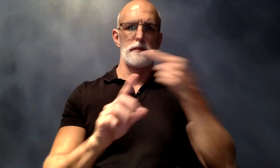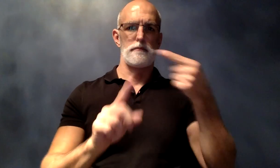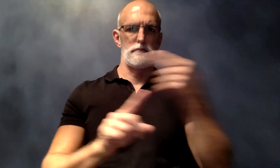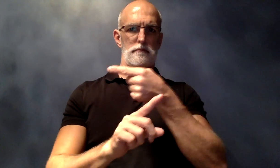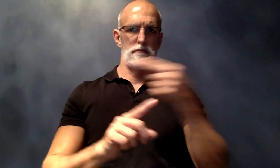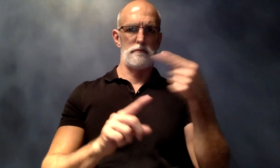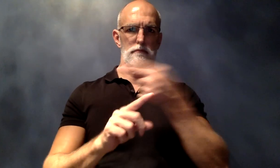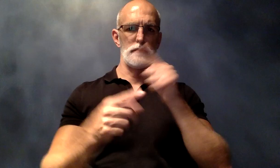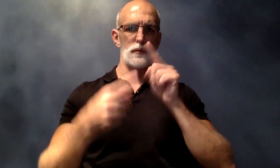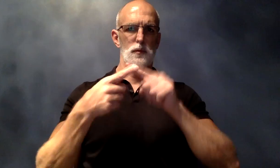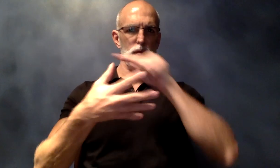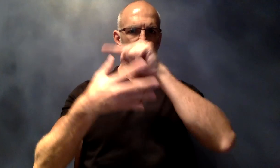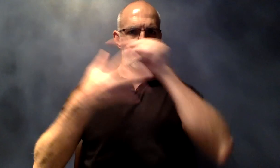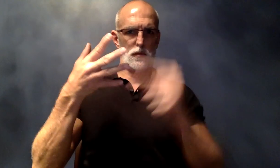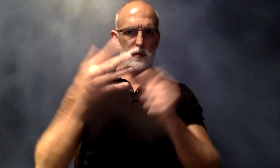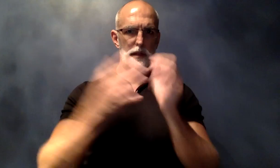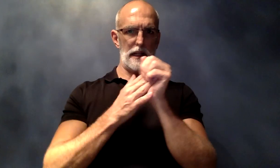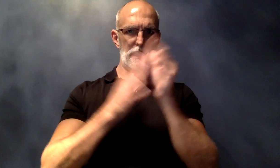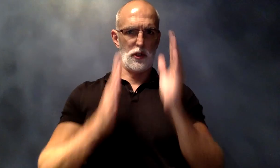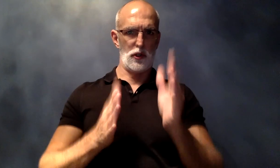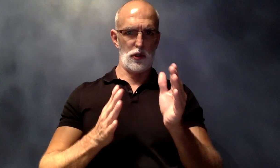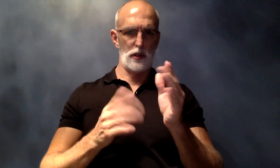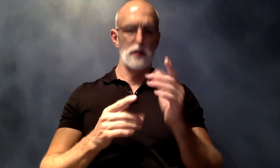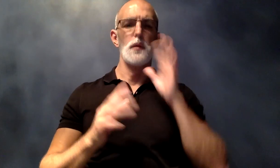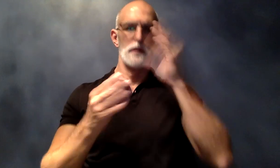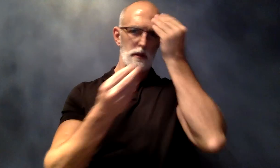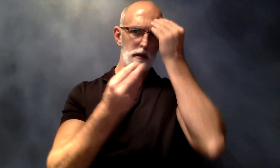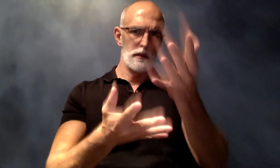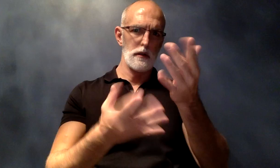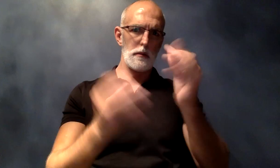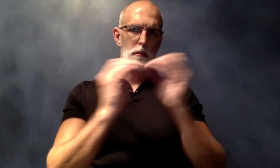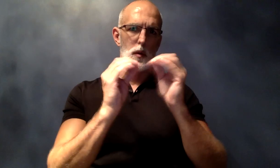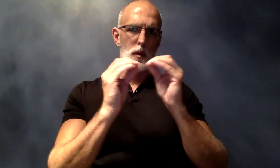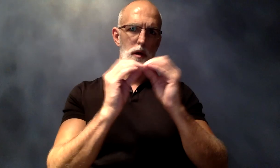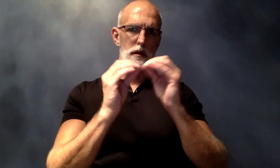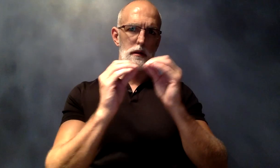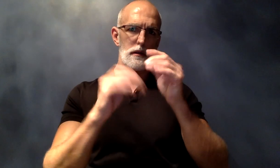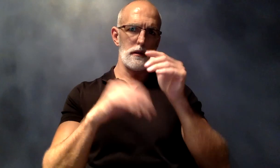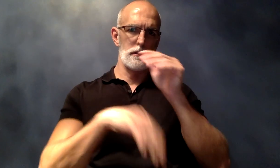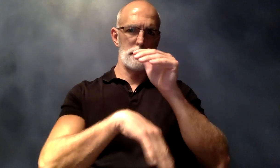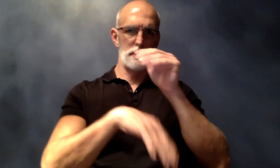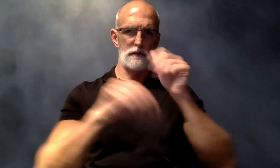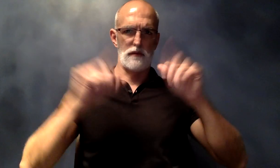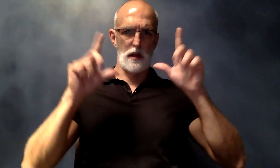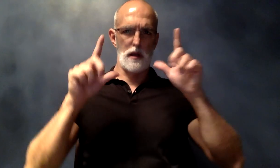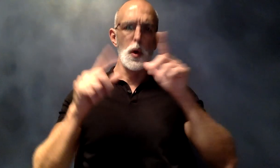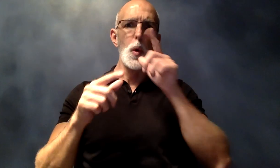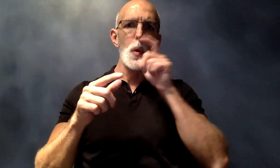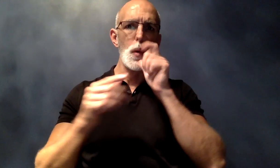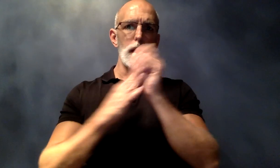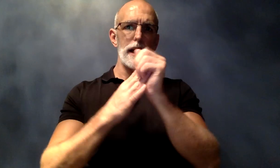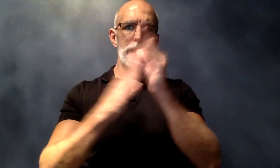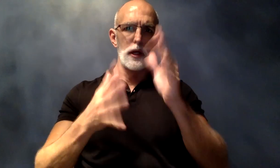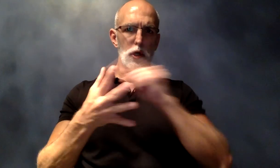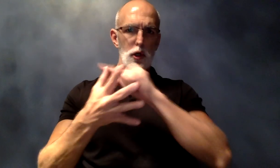and 50 invitations. the violence. I hope they are too perfect to stop. Come here, it's not.